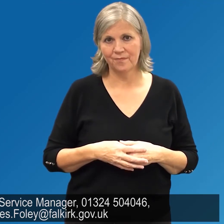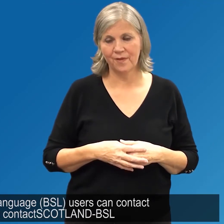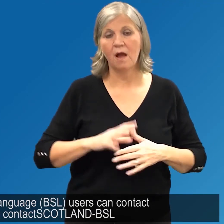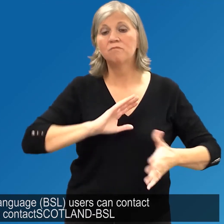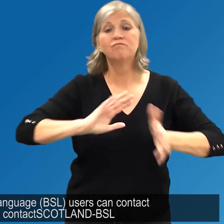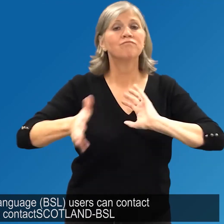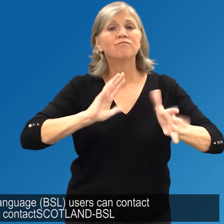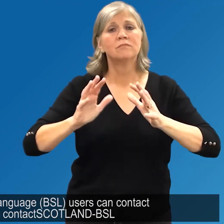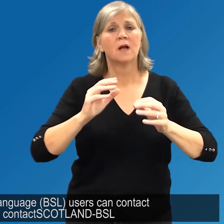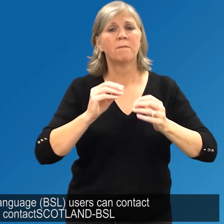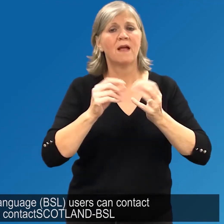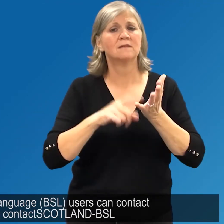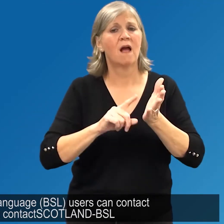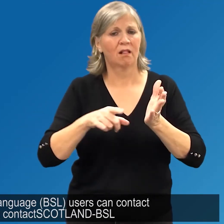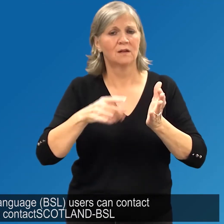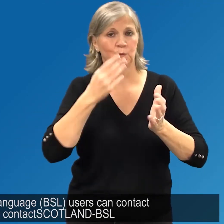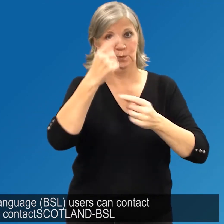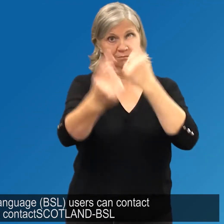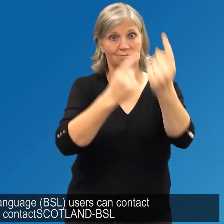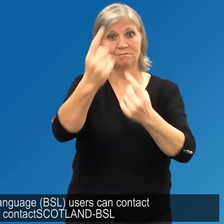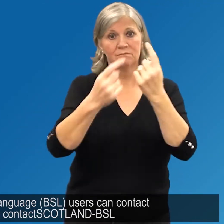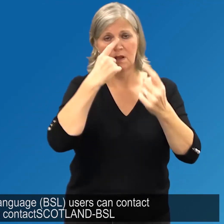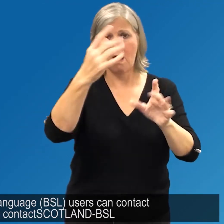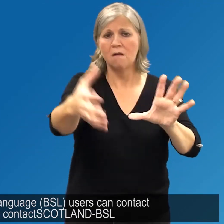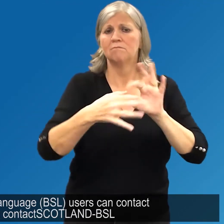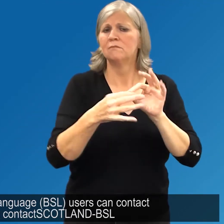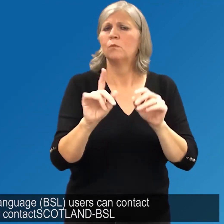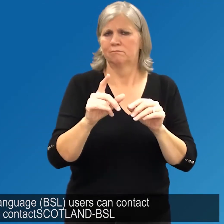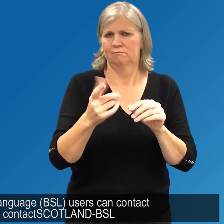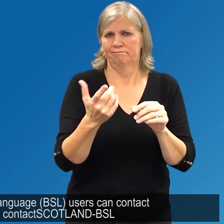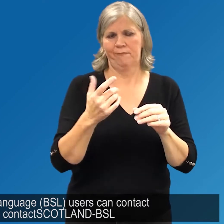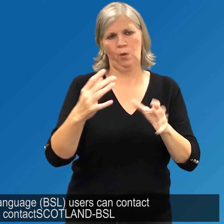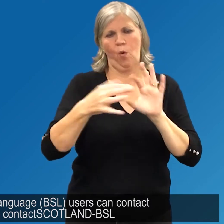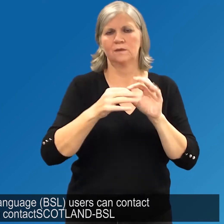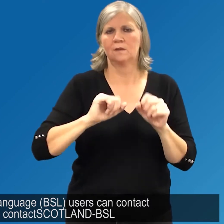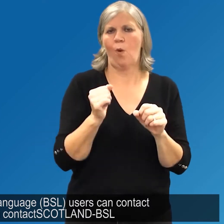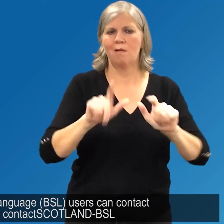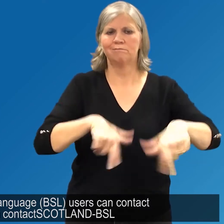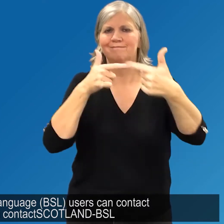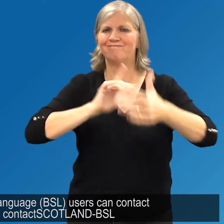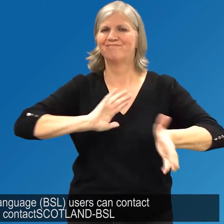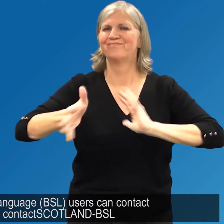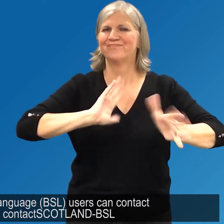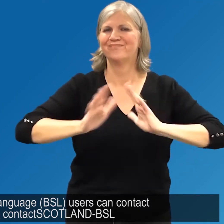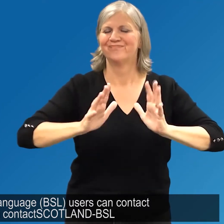james.foley@falkirk.gov.uk. British Sign Language BSL users can contact us via Contact